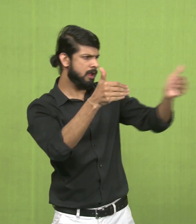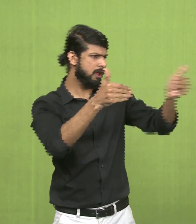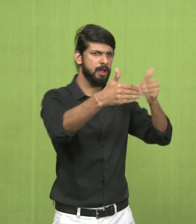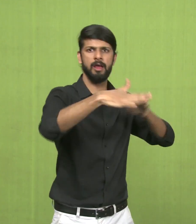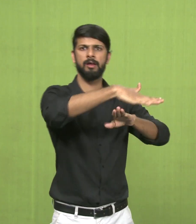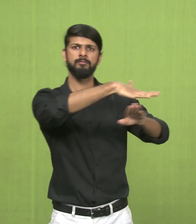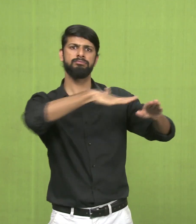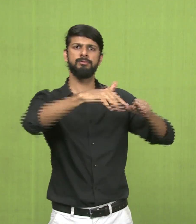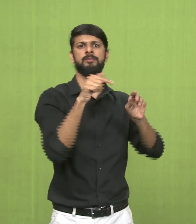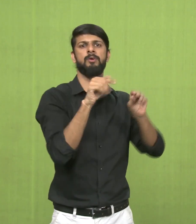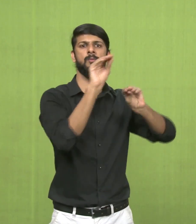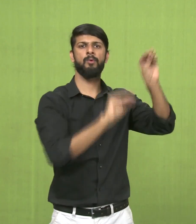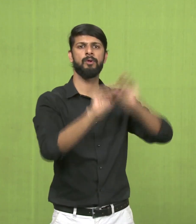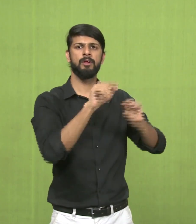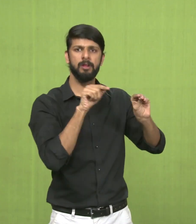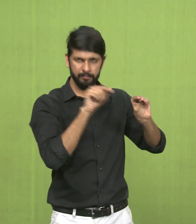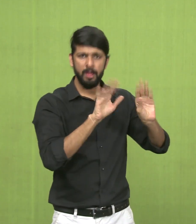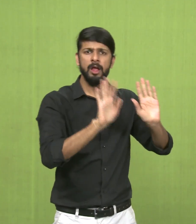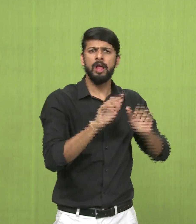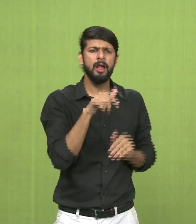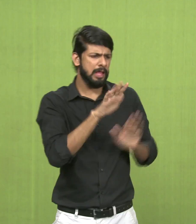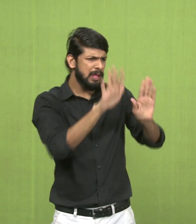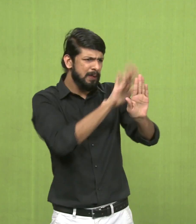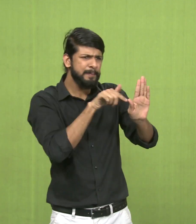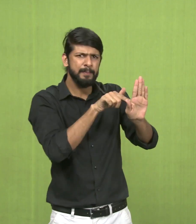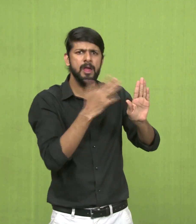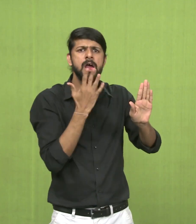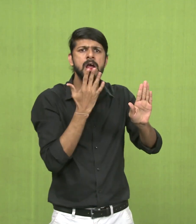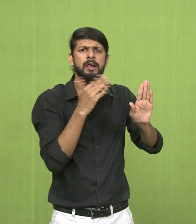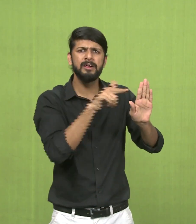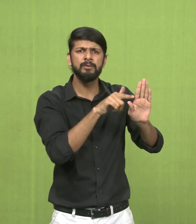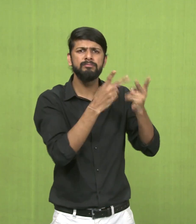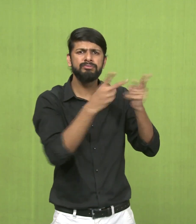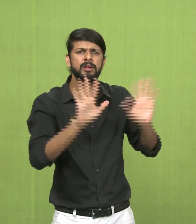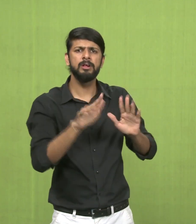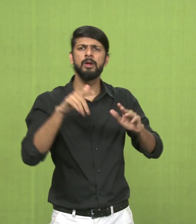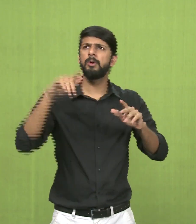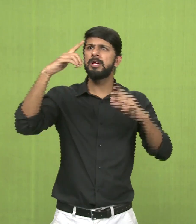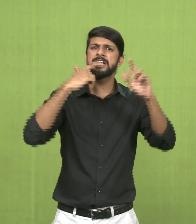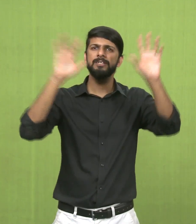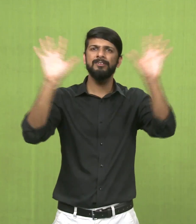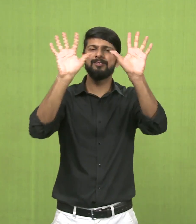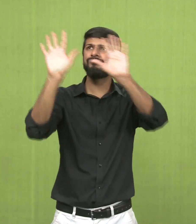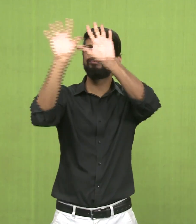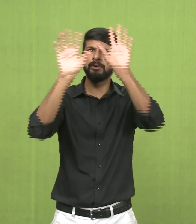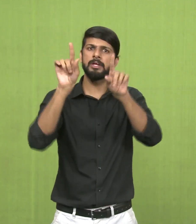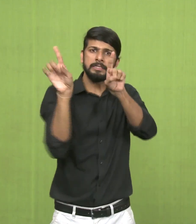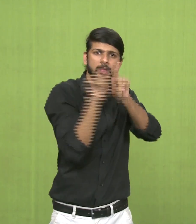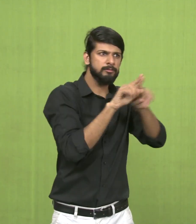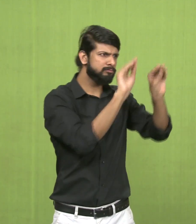how are the items linked to each other, where are they placed, how are they placed. Then the color scheming, if there